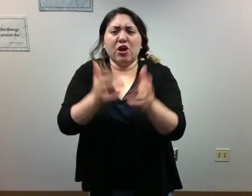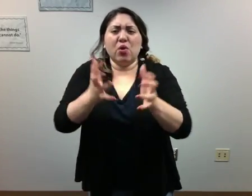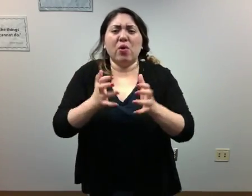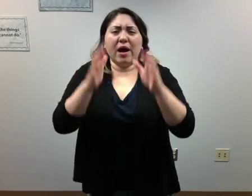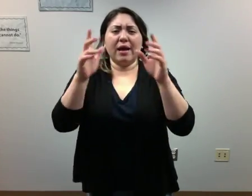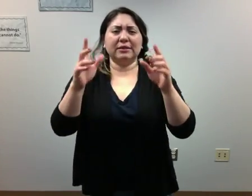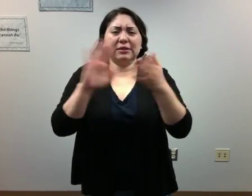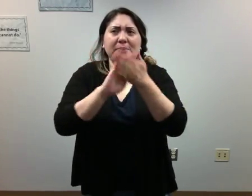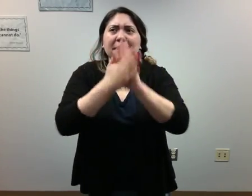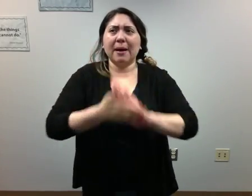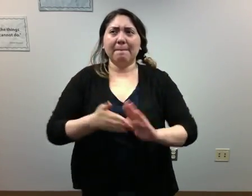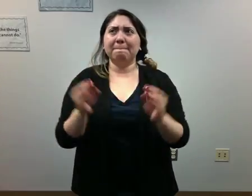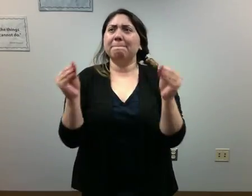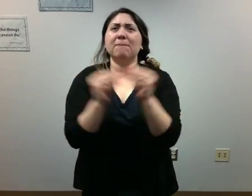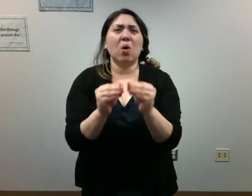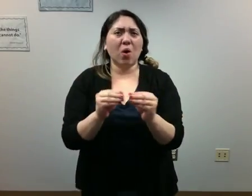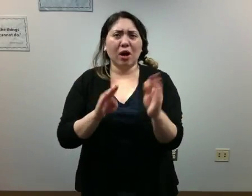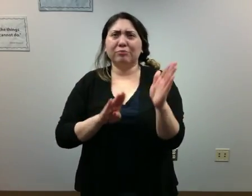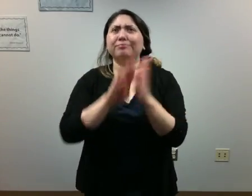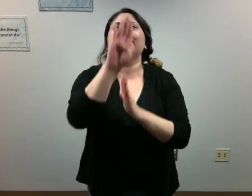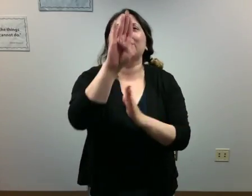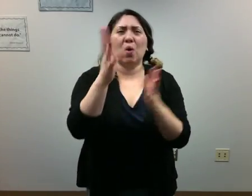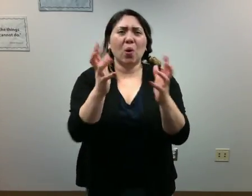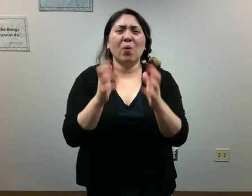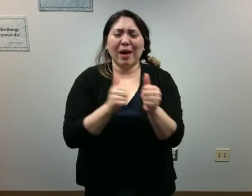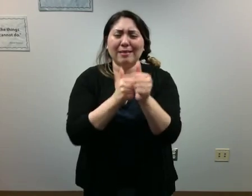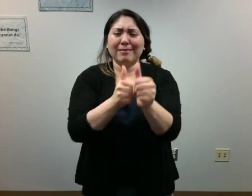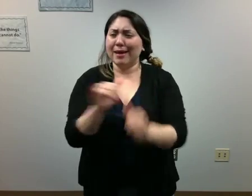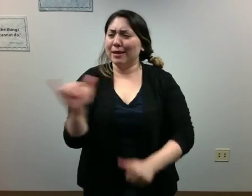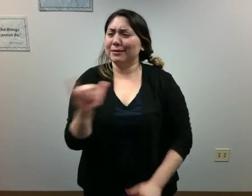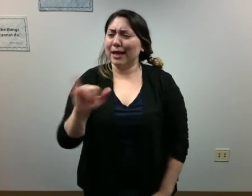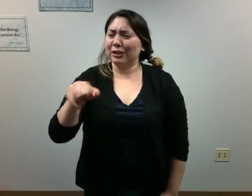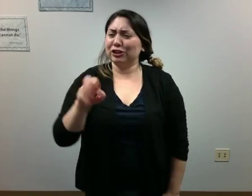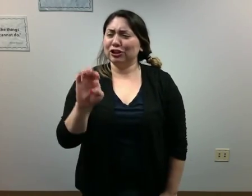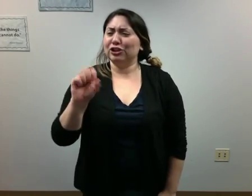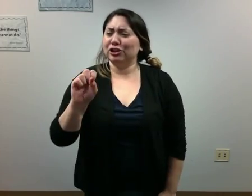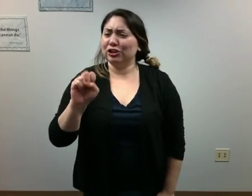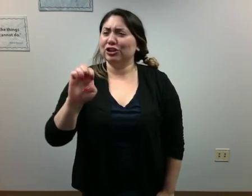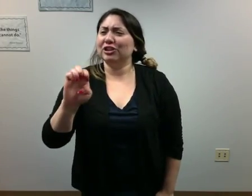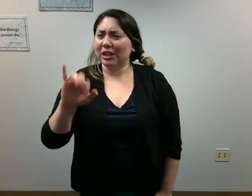can be. We want leaders like Jesse Jackson.